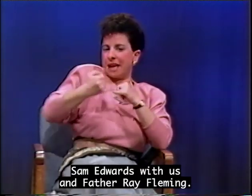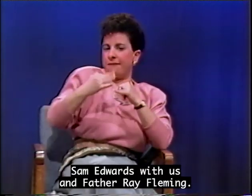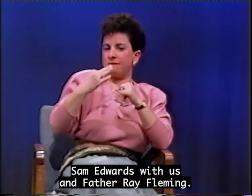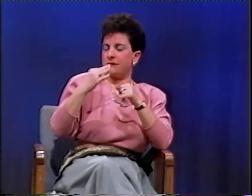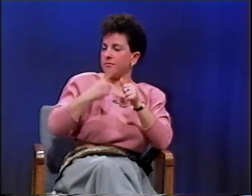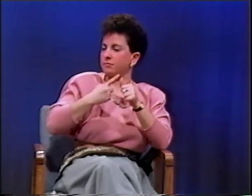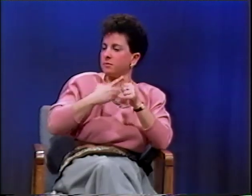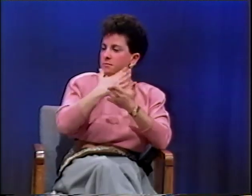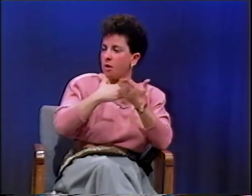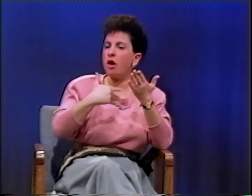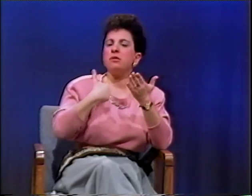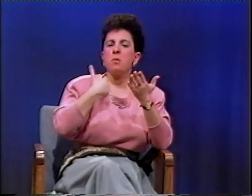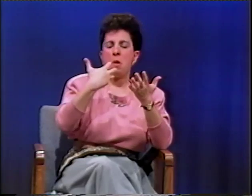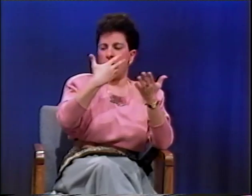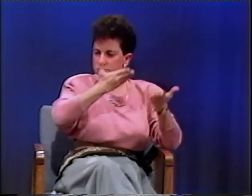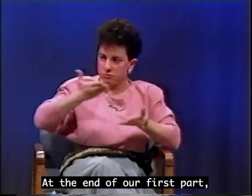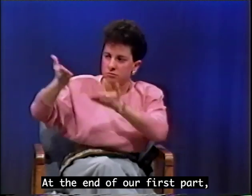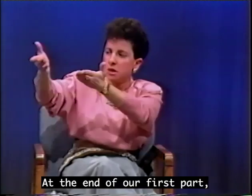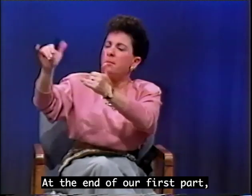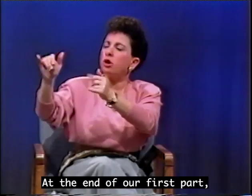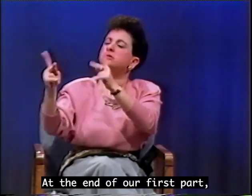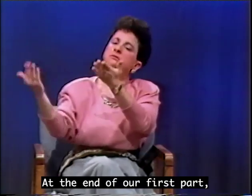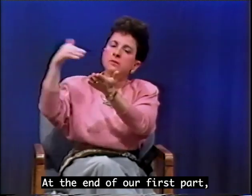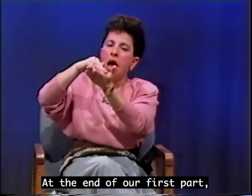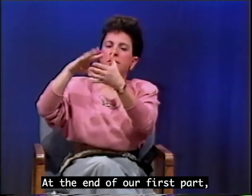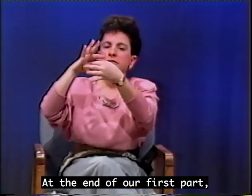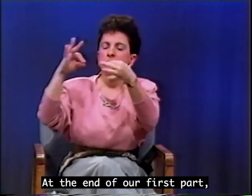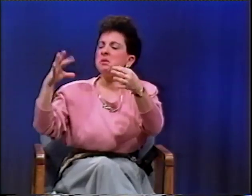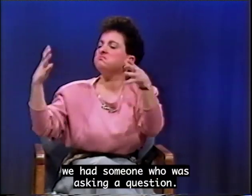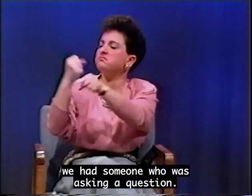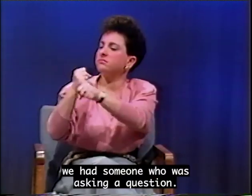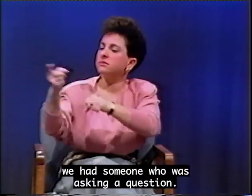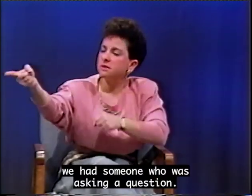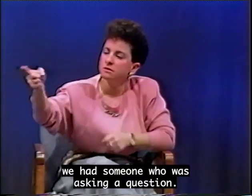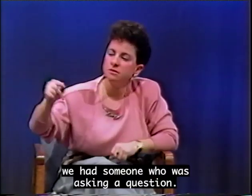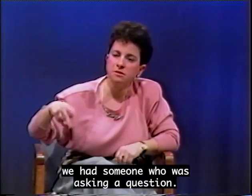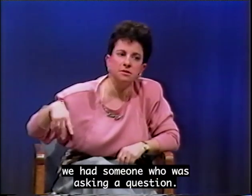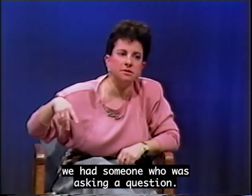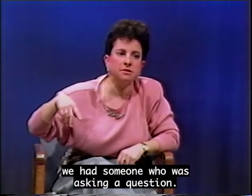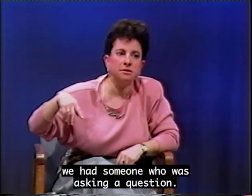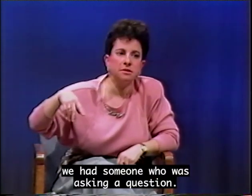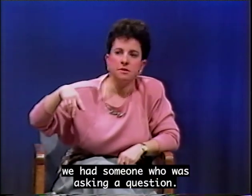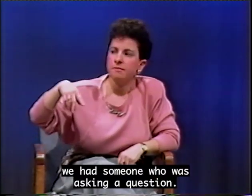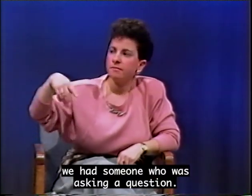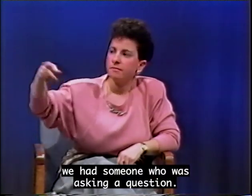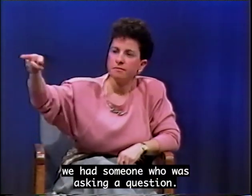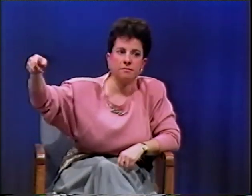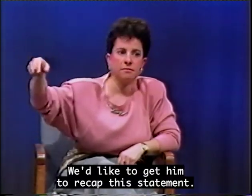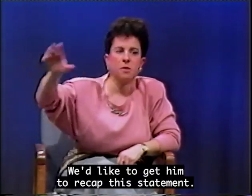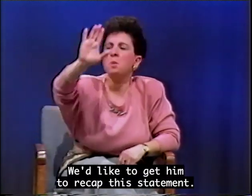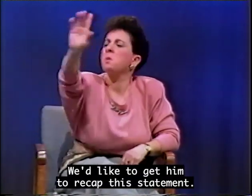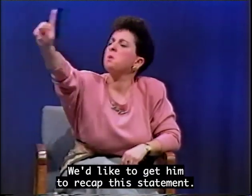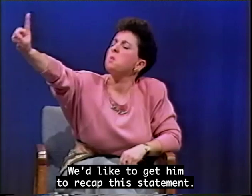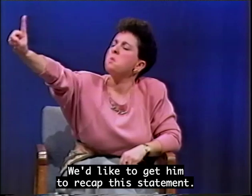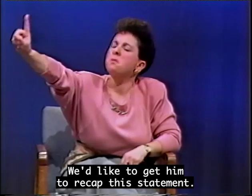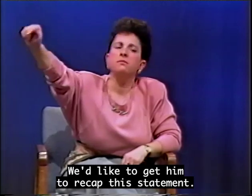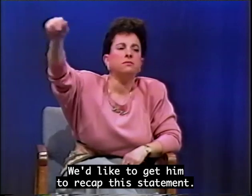Fleming. At the end of our first part, we had someone who was asking a question. We'd like to get him